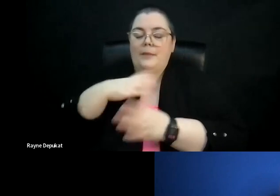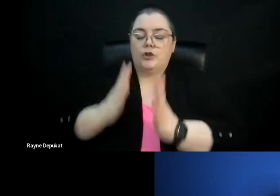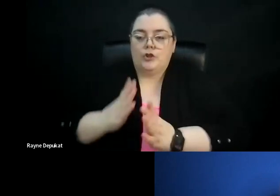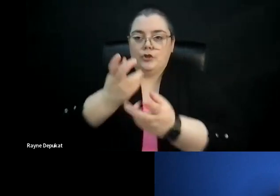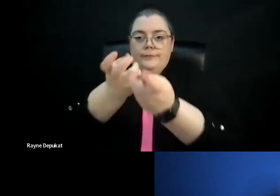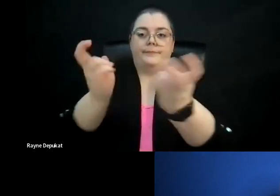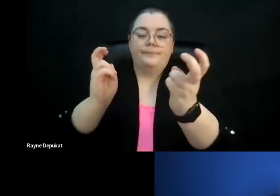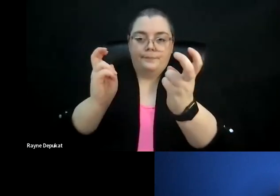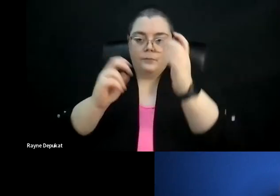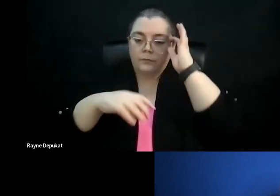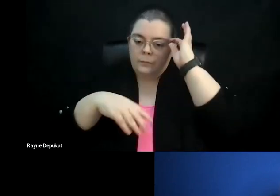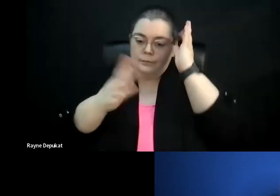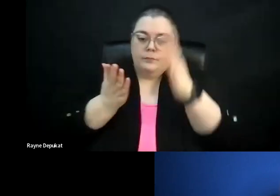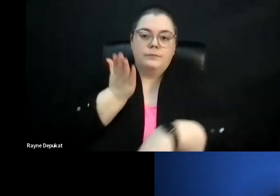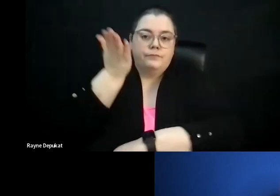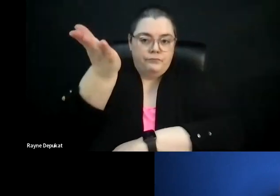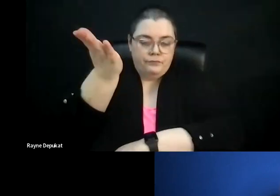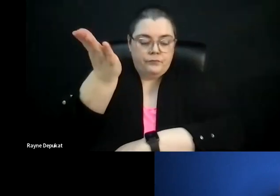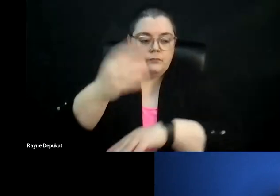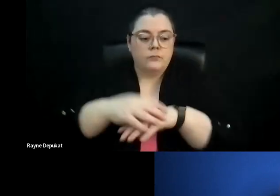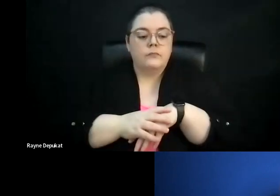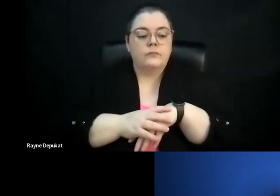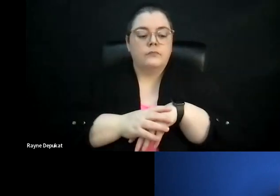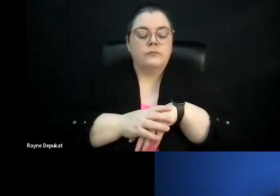we will be able to submit a document to the entire commission.